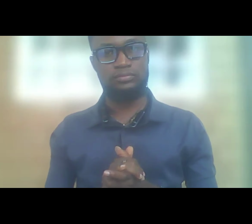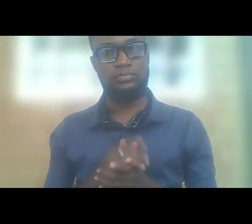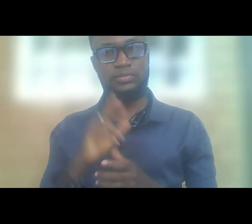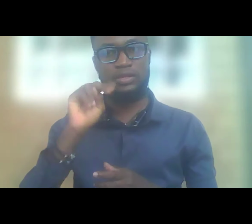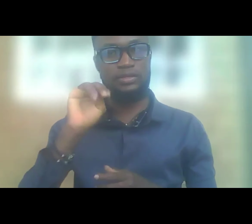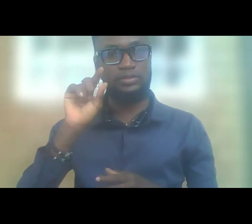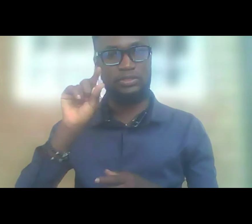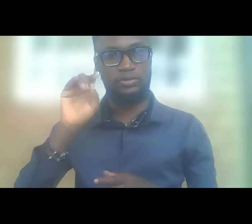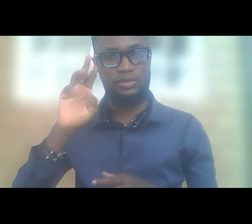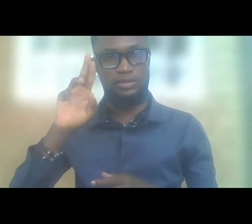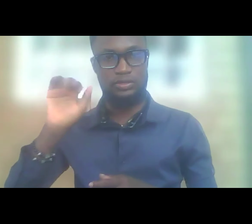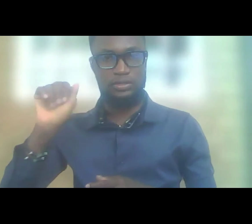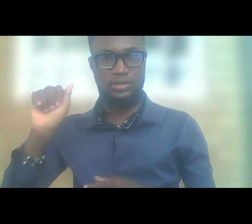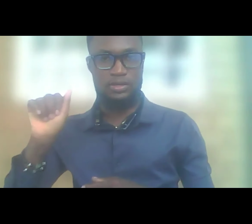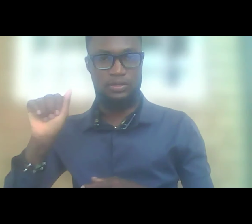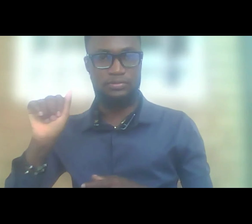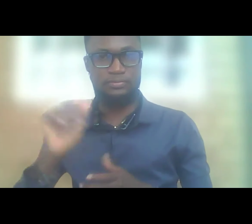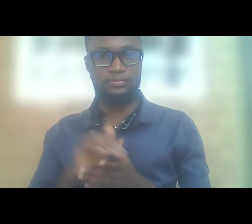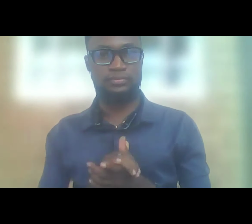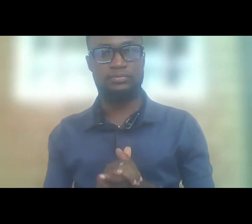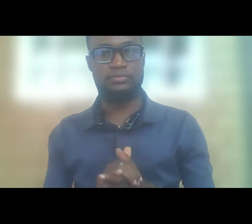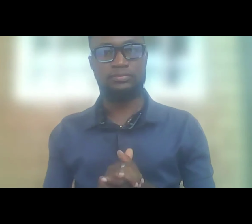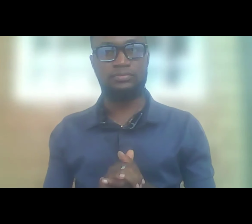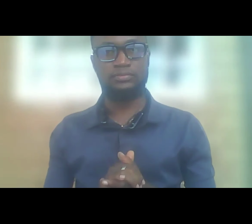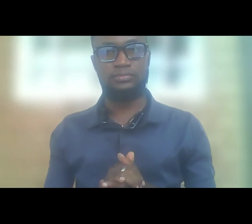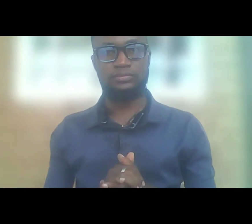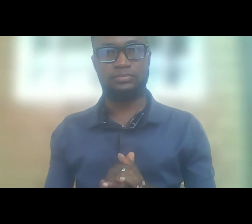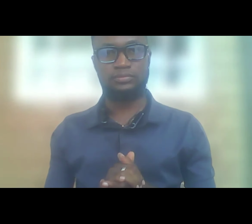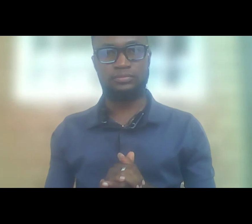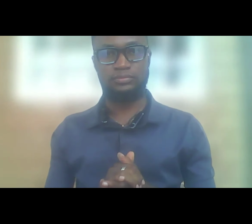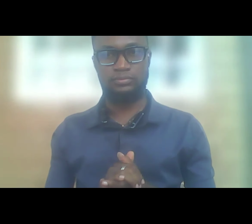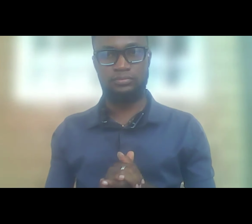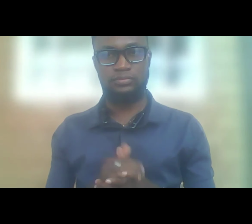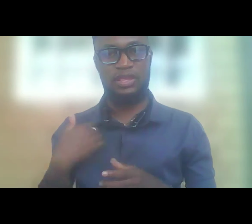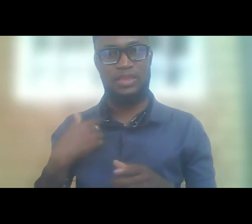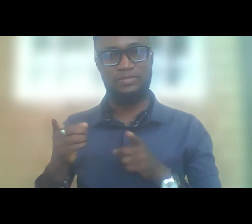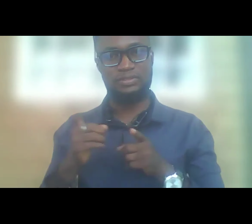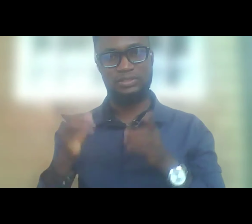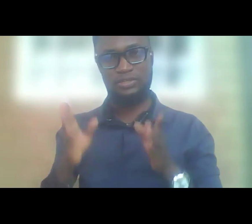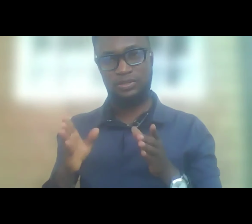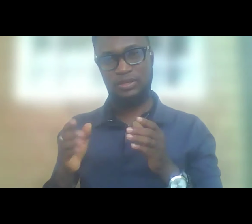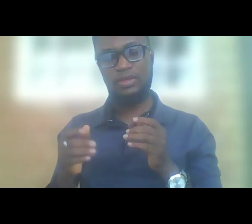of RVPDO. Our organization advocates